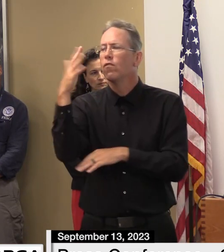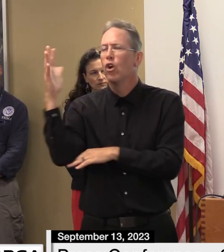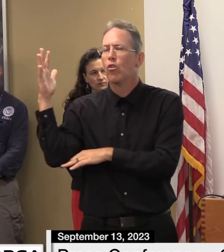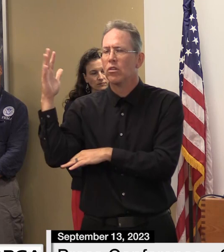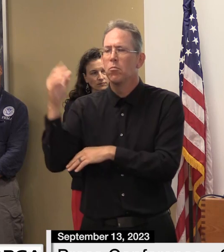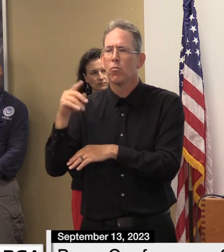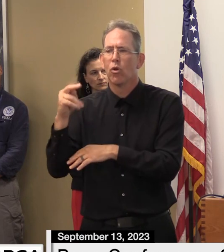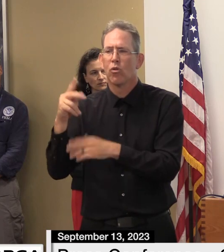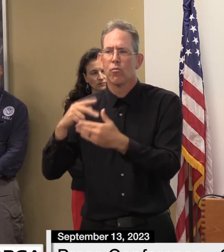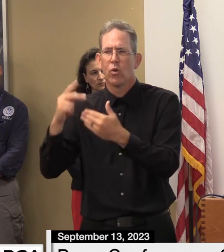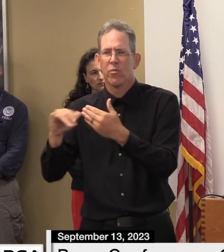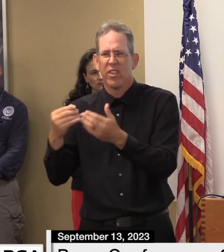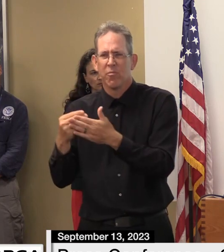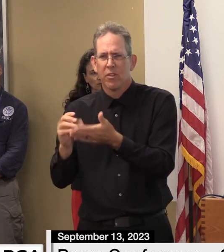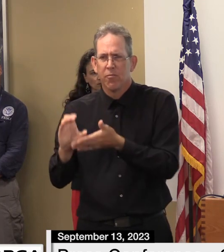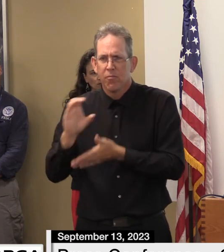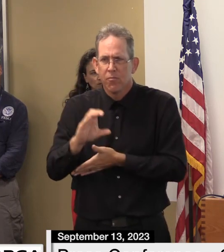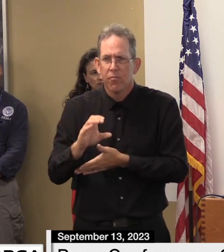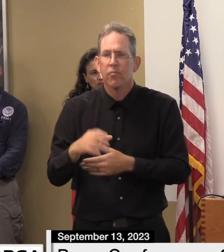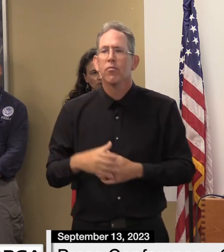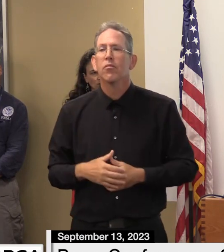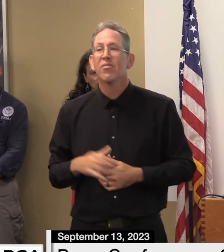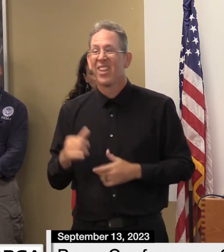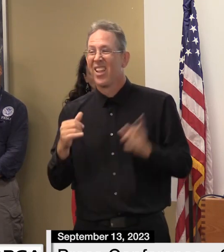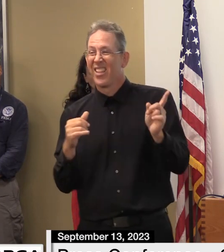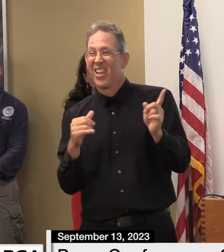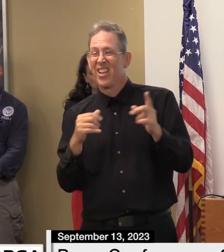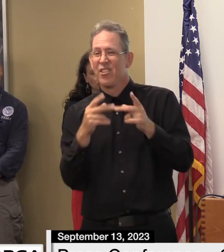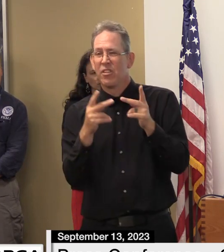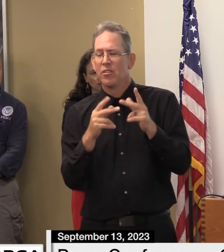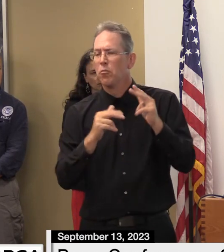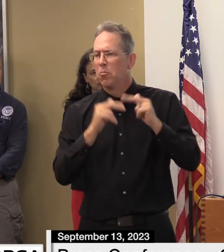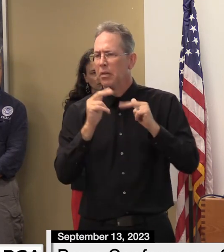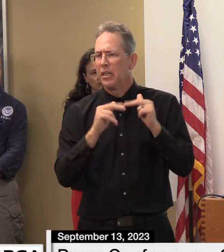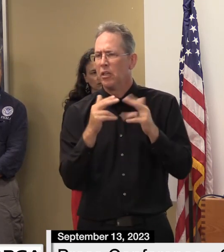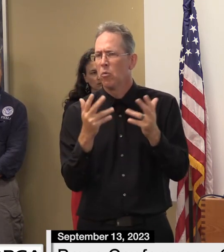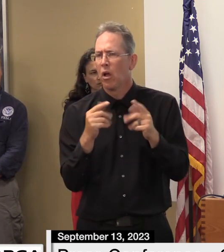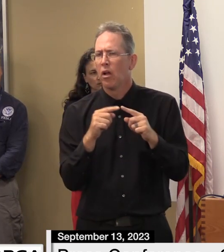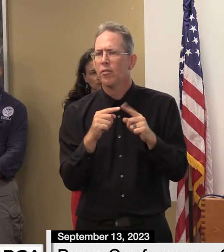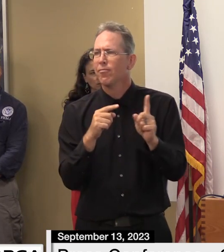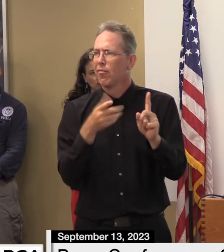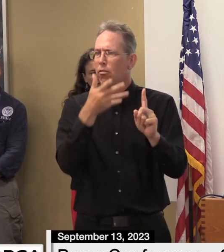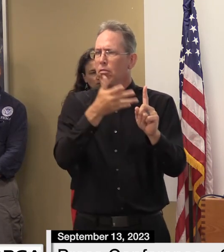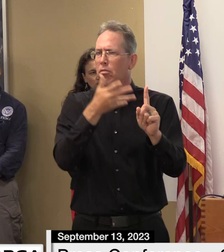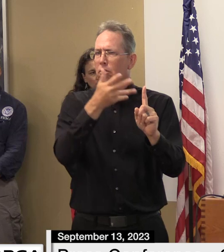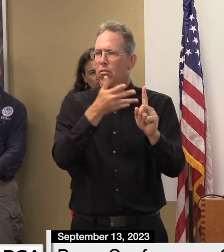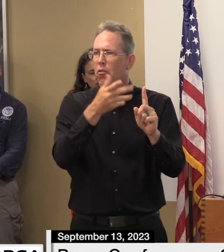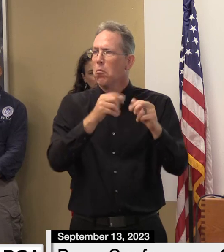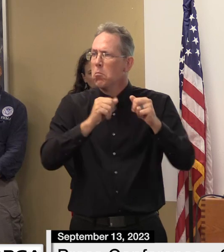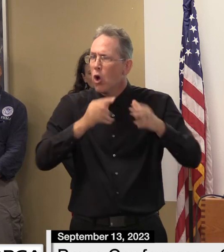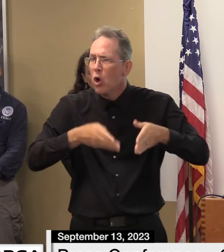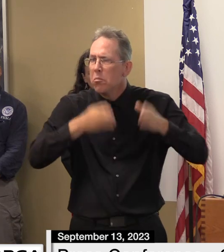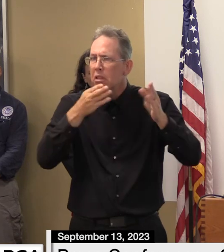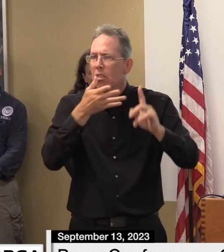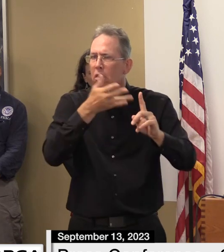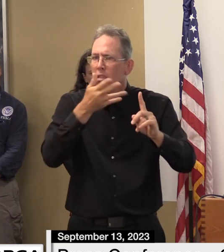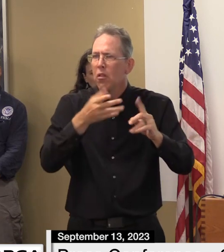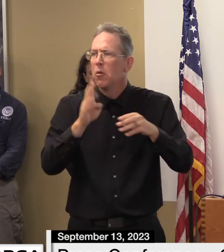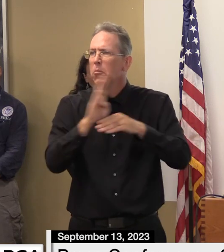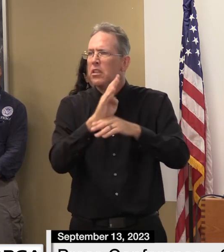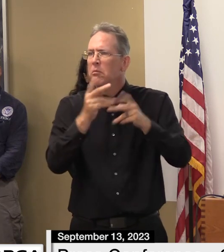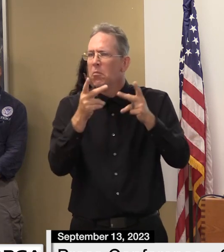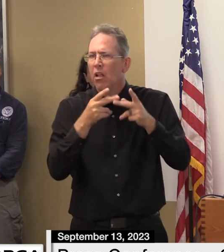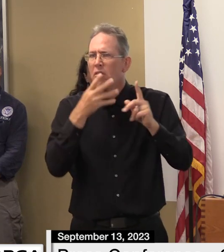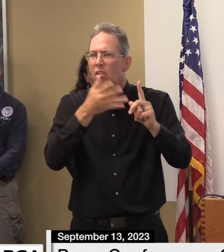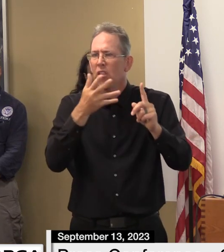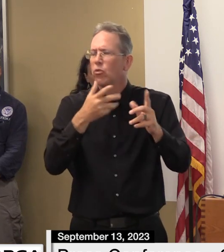take a home that, or take a building that at the moment is underutilized, has no apartments and very limited commercial space, and